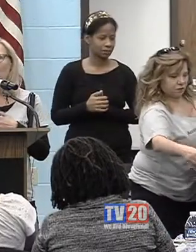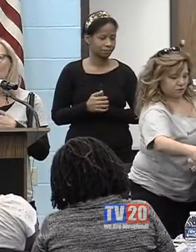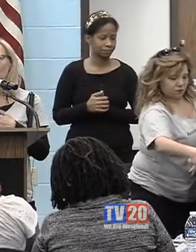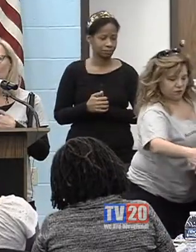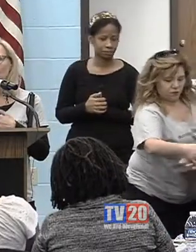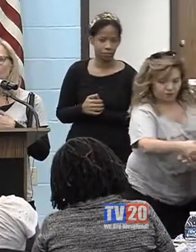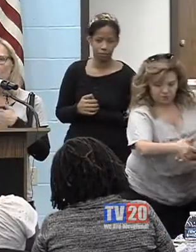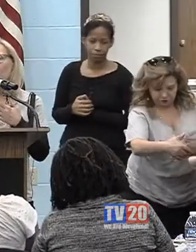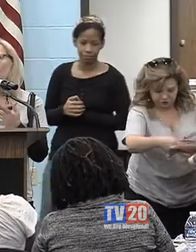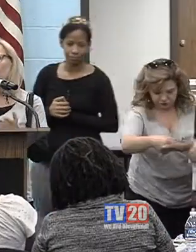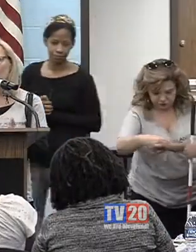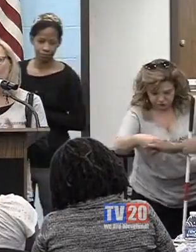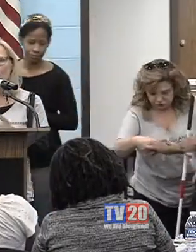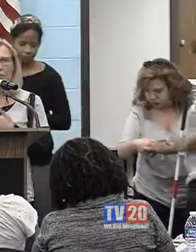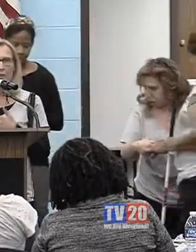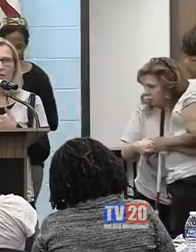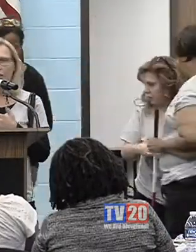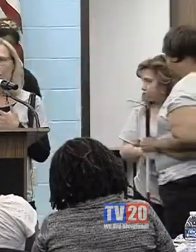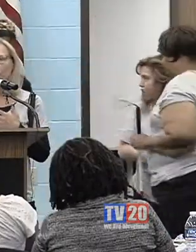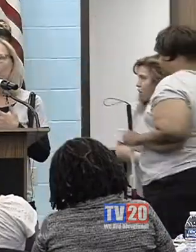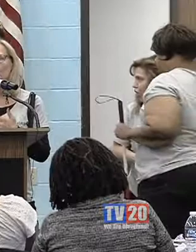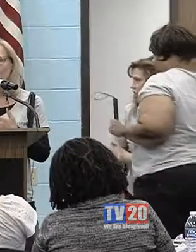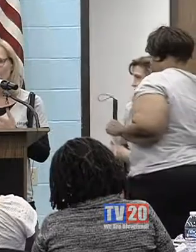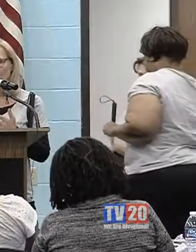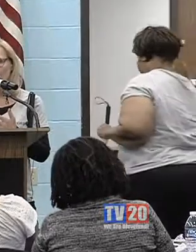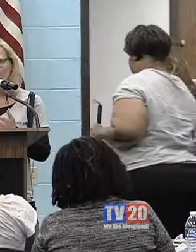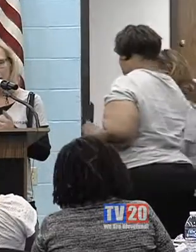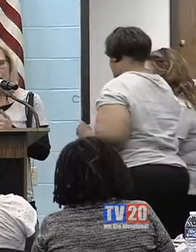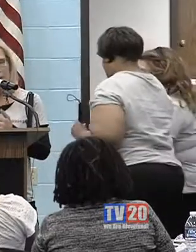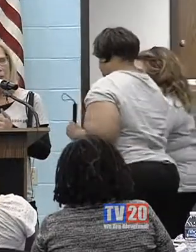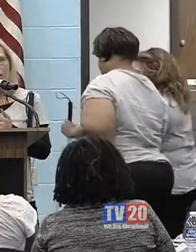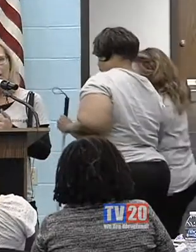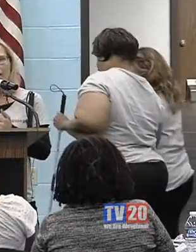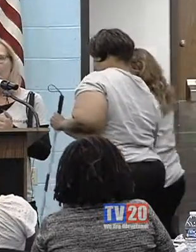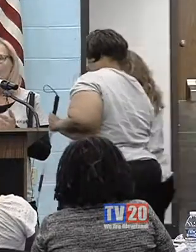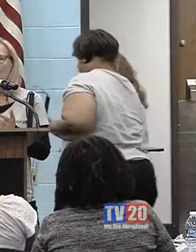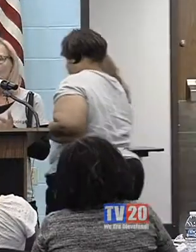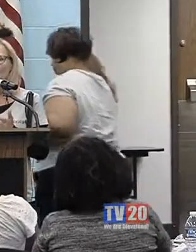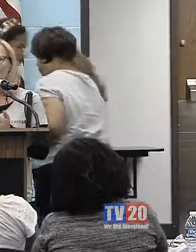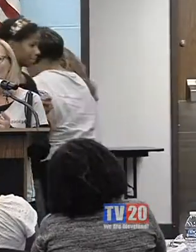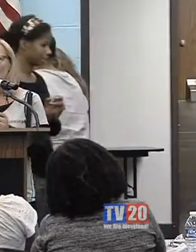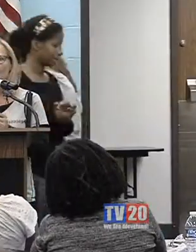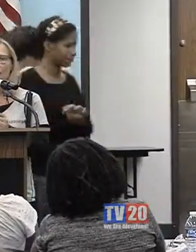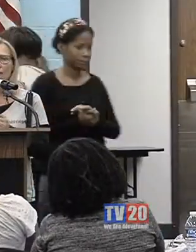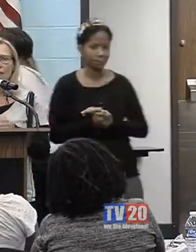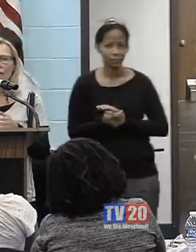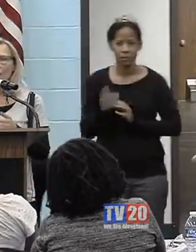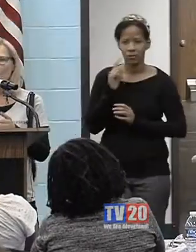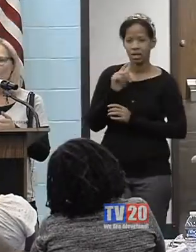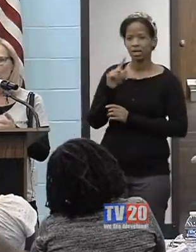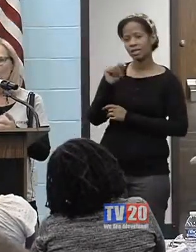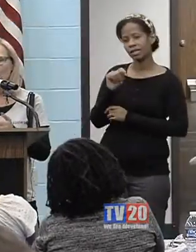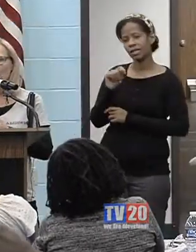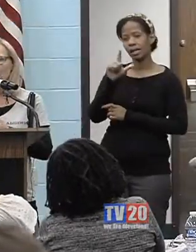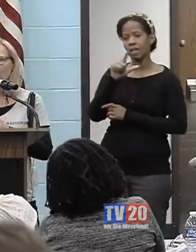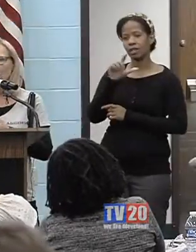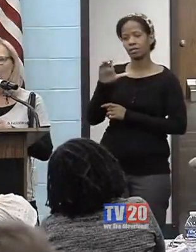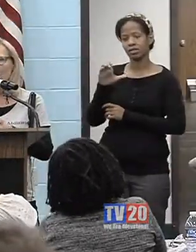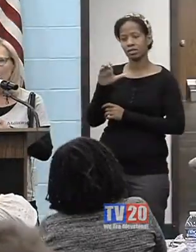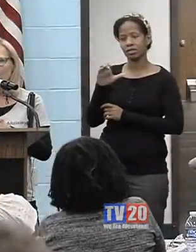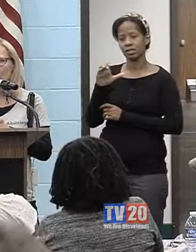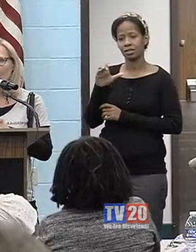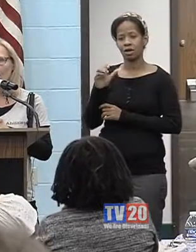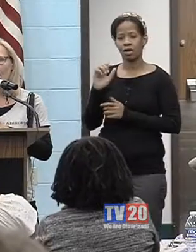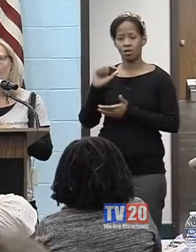help others who are going through vision loss, who are new to vision loss. We have TLC, Transitional